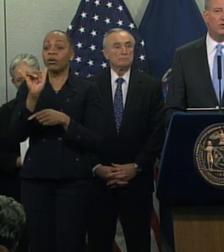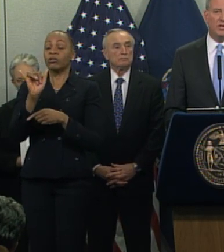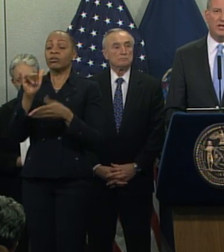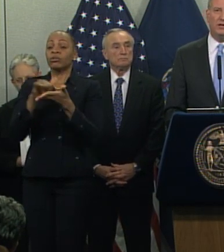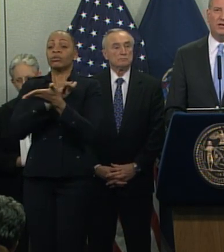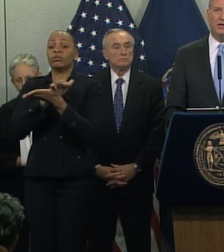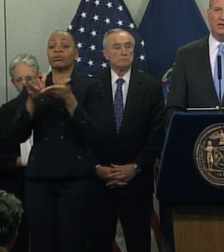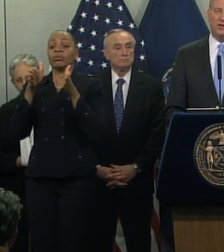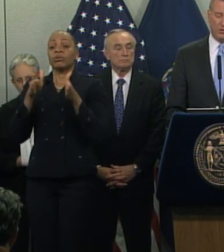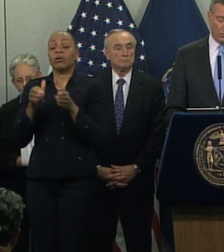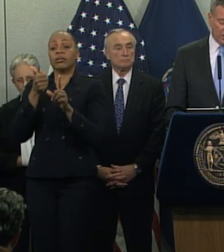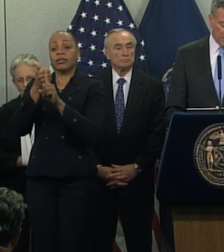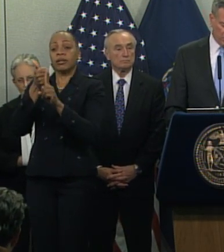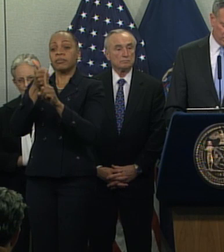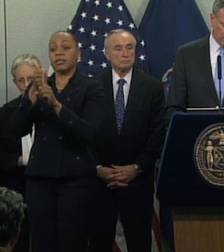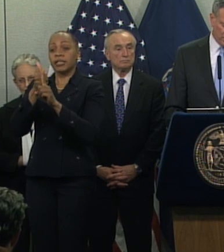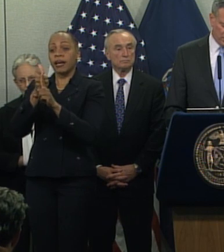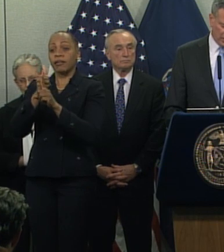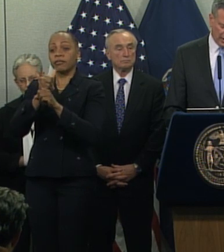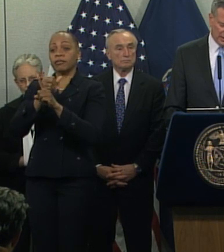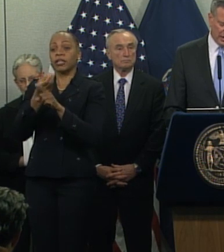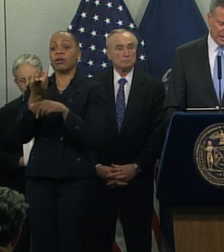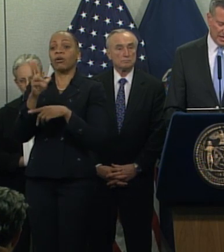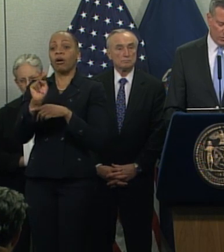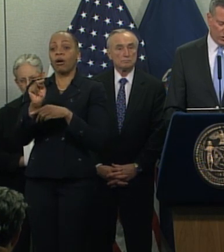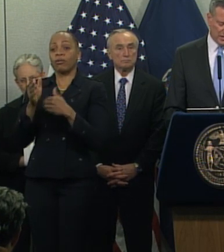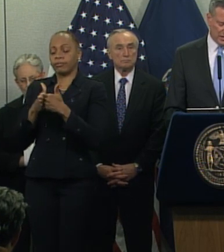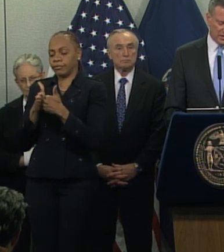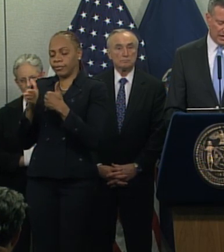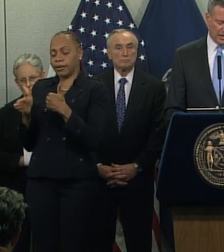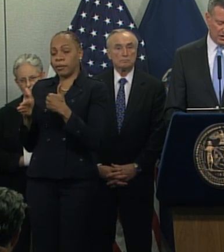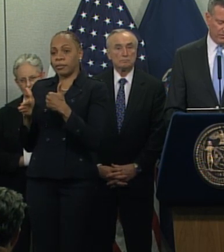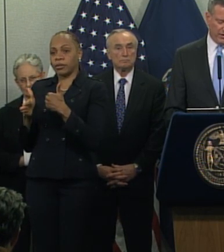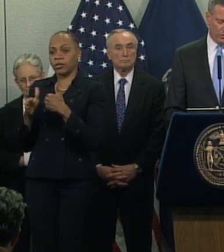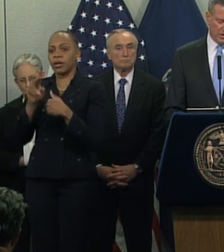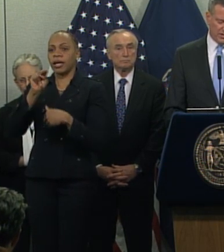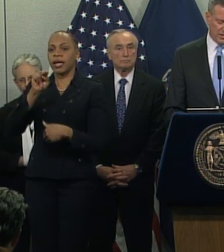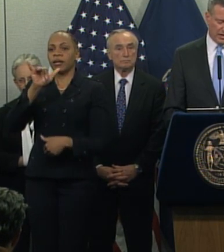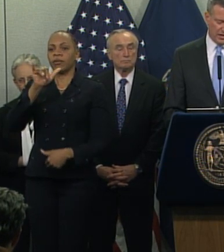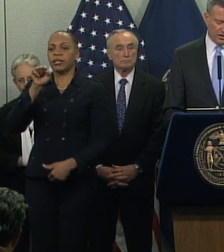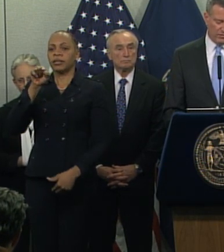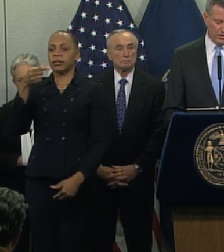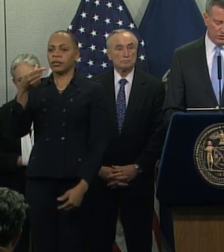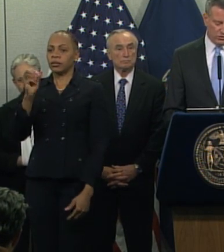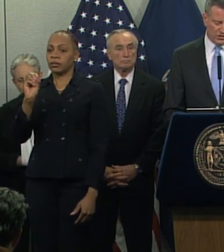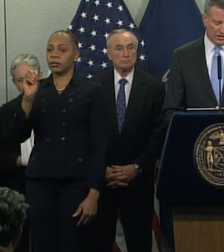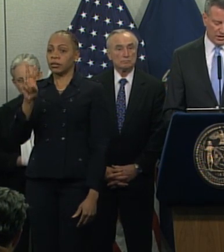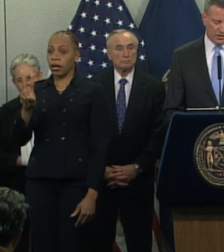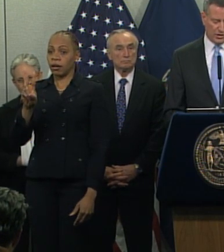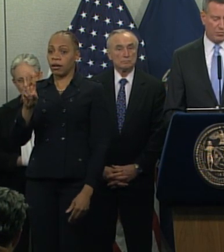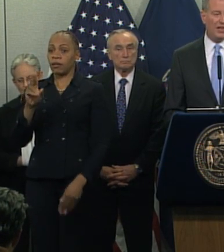snow removal in their own neighborhood online at nyc.gov.